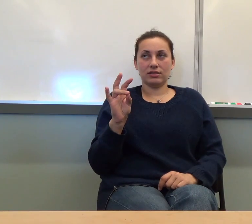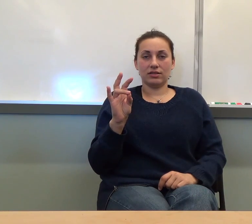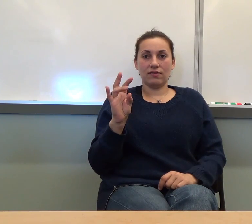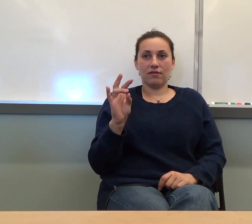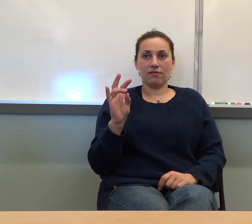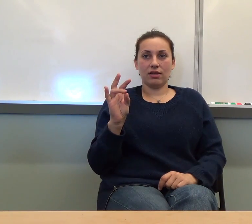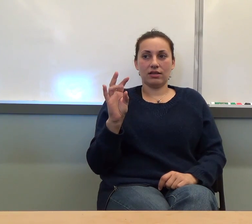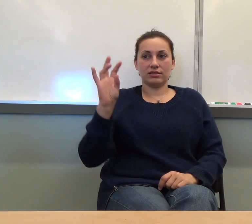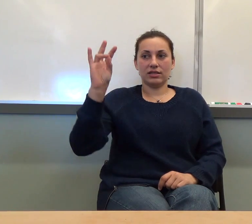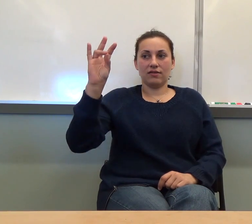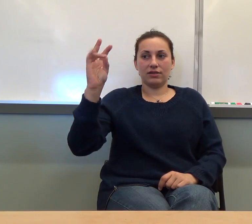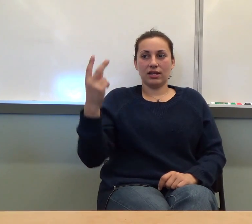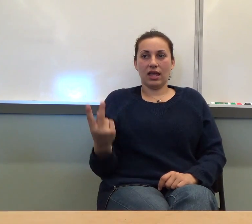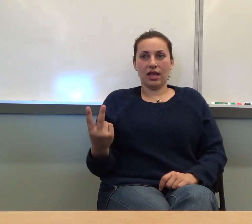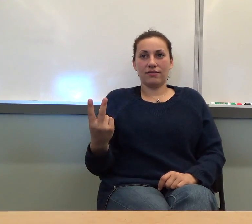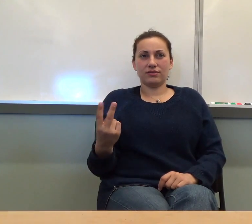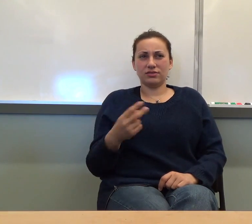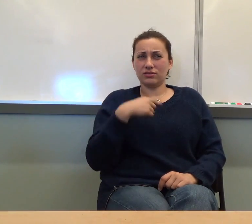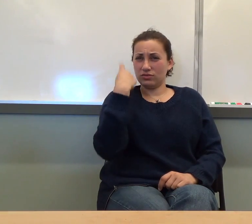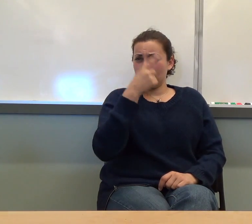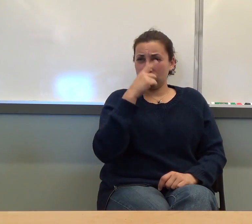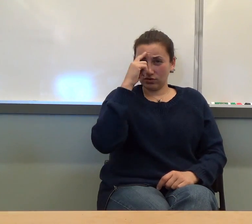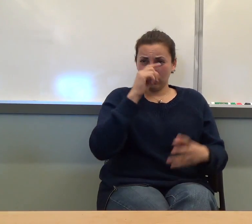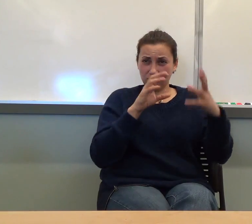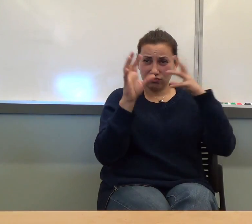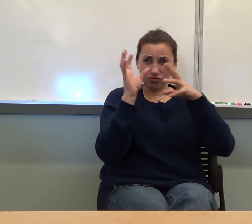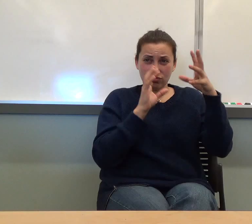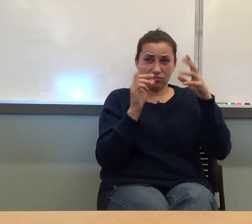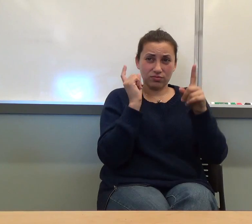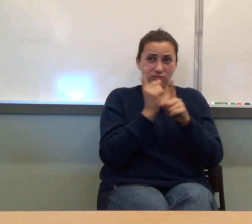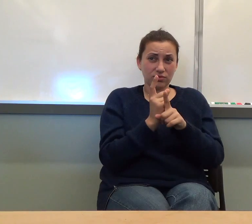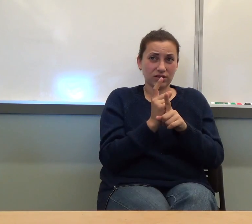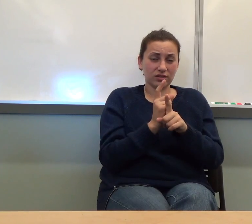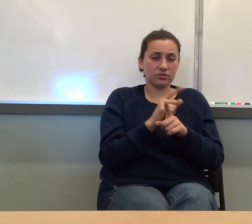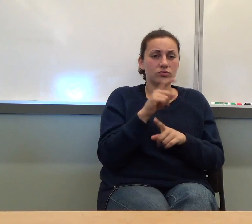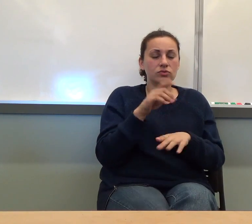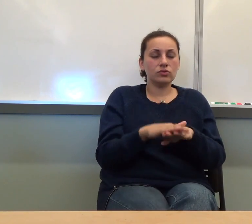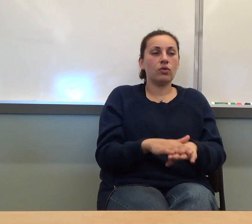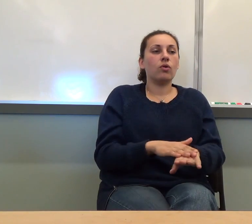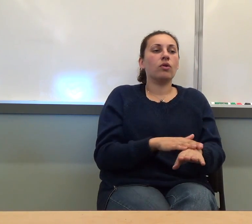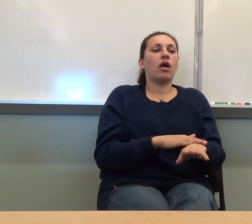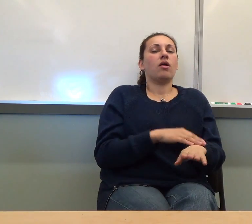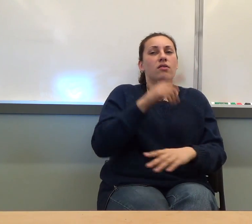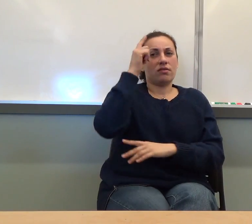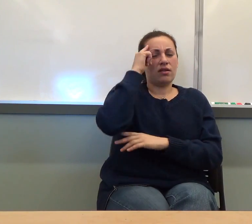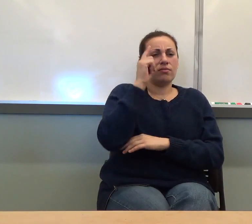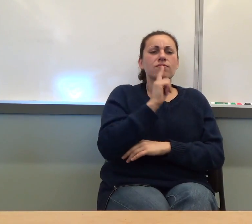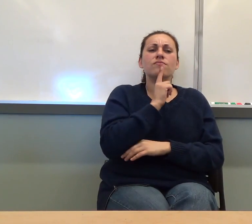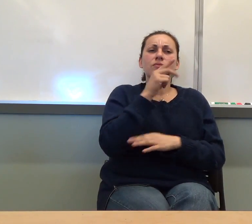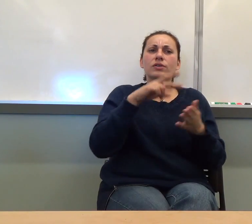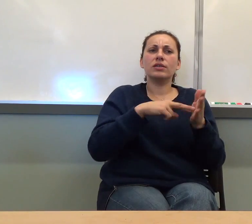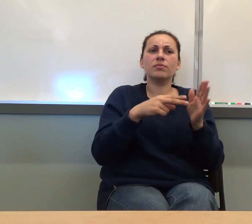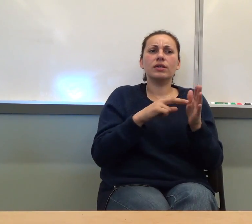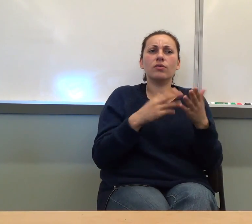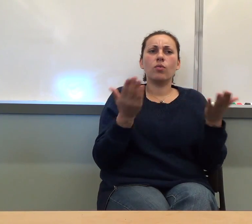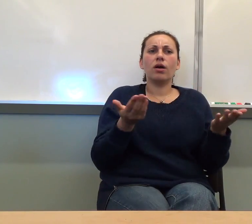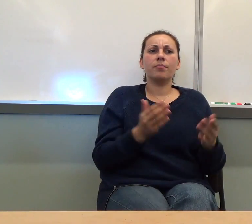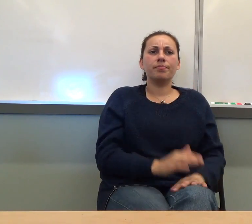rather confusing looking notation there, so you have to sort of slow down and say, what does it really mean? Well, we've got one fraction divided by